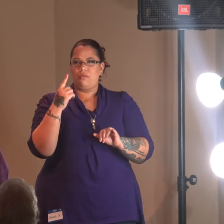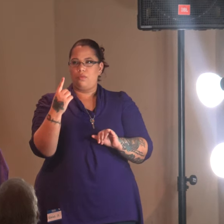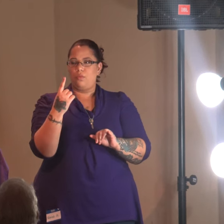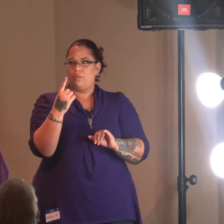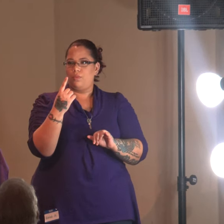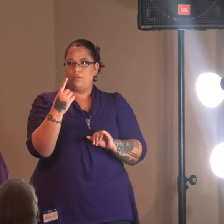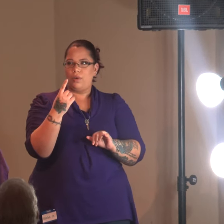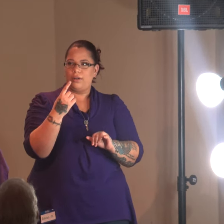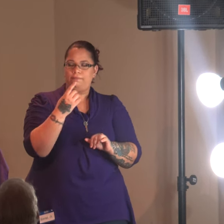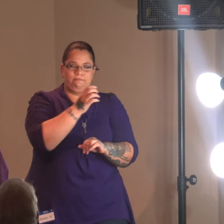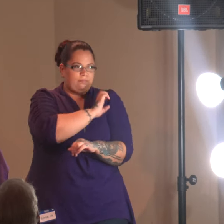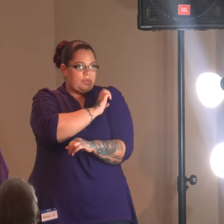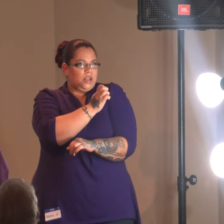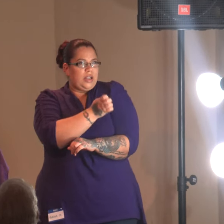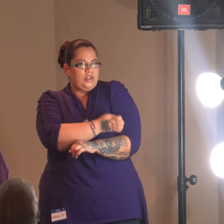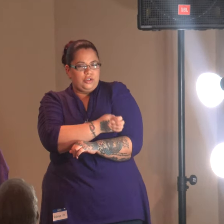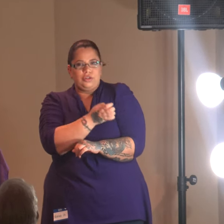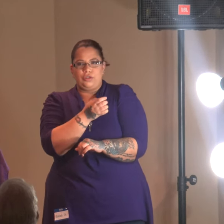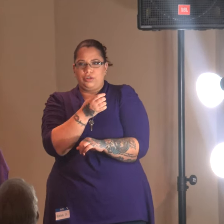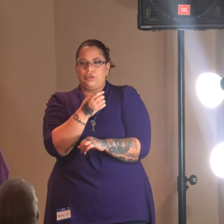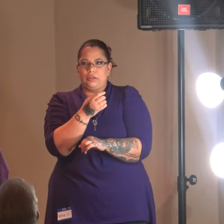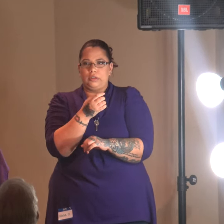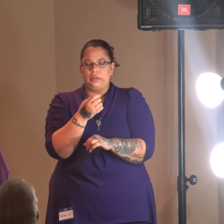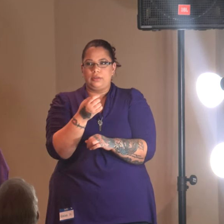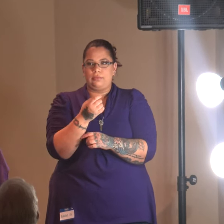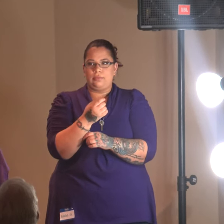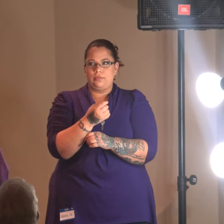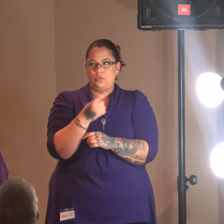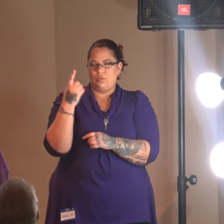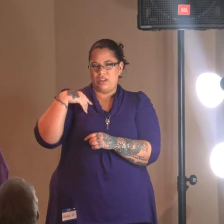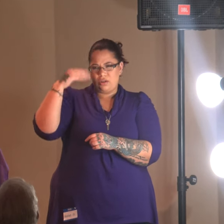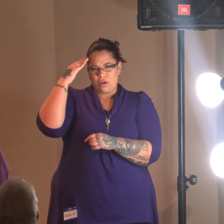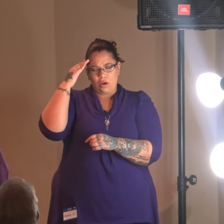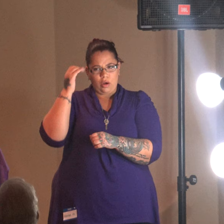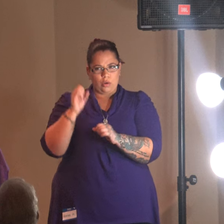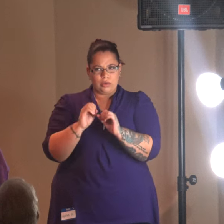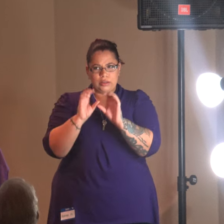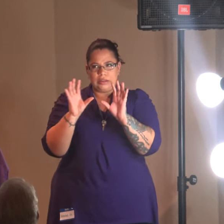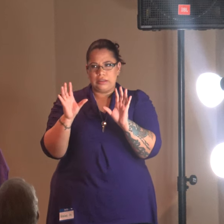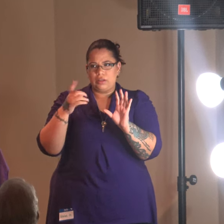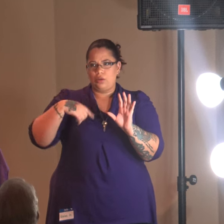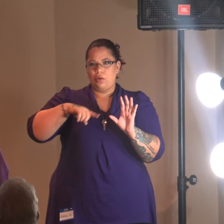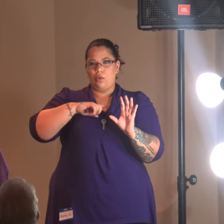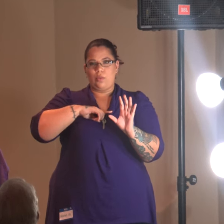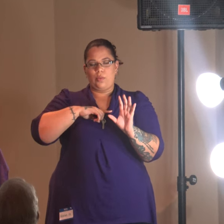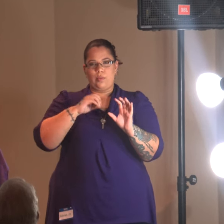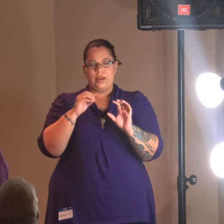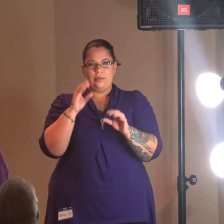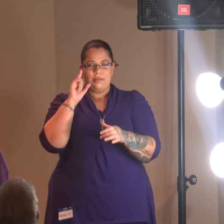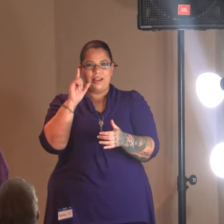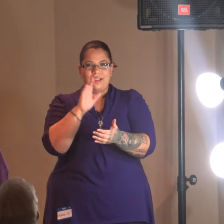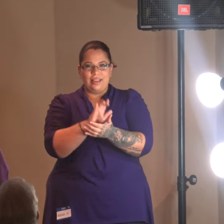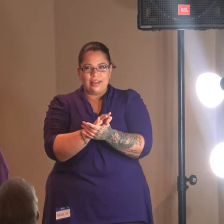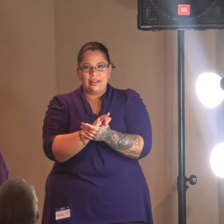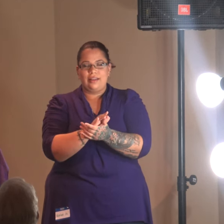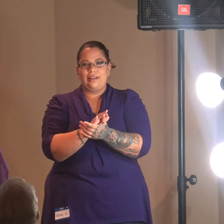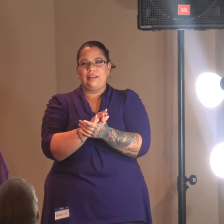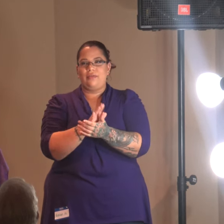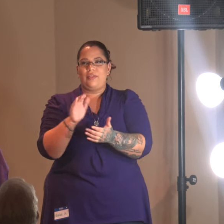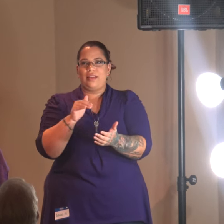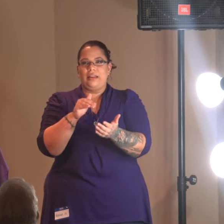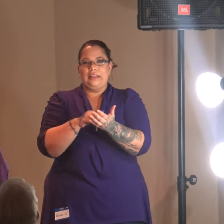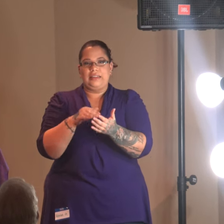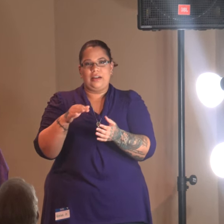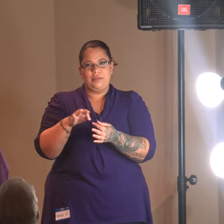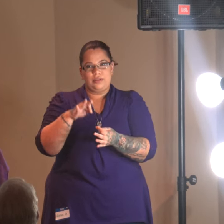of all, that is. And we know this. We're very clear on this. This is what we believe in Centers for Spiritual Living and in New Thought teachings, is